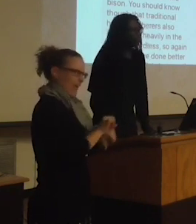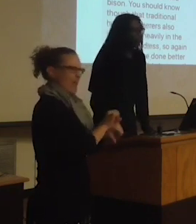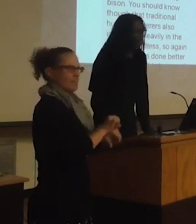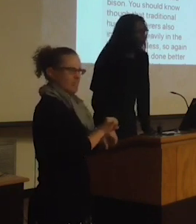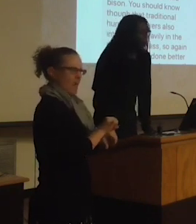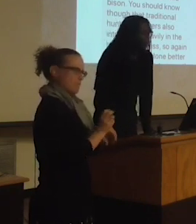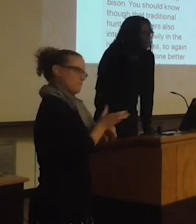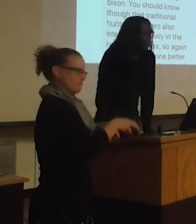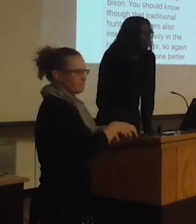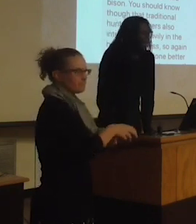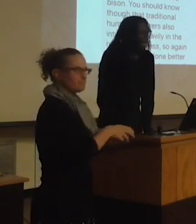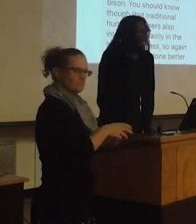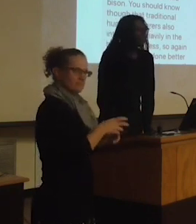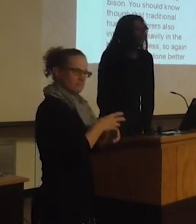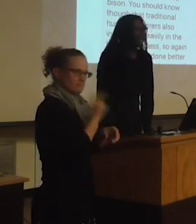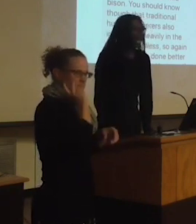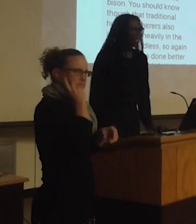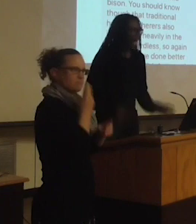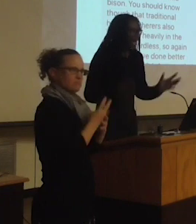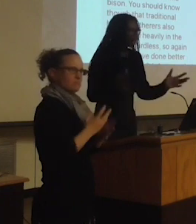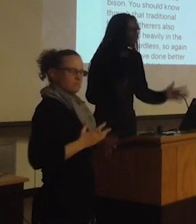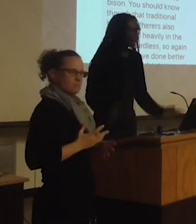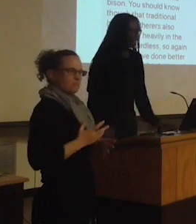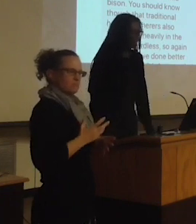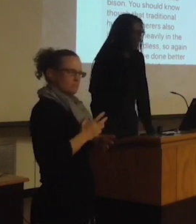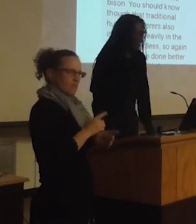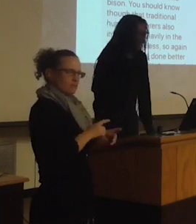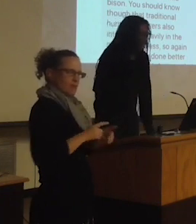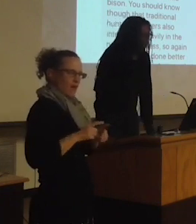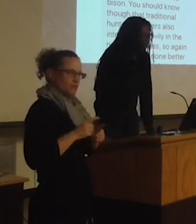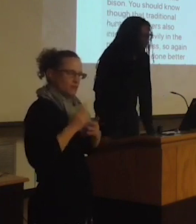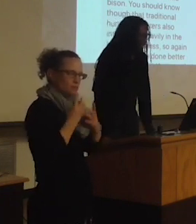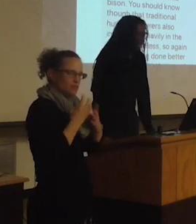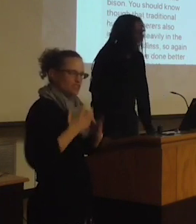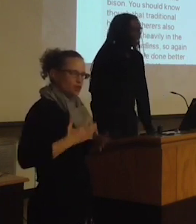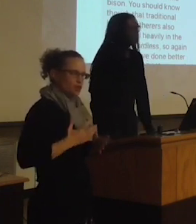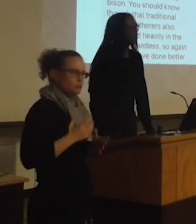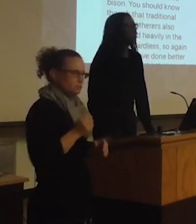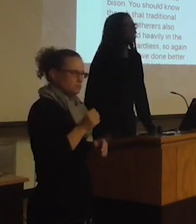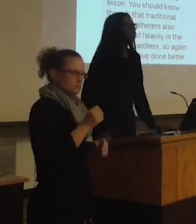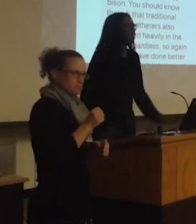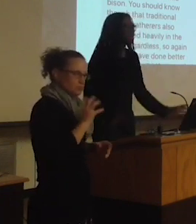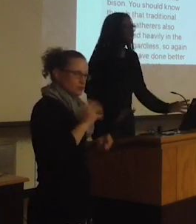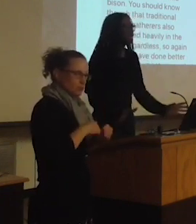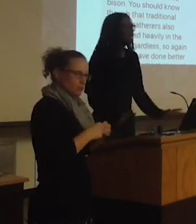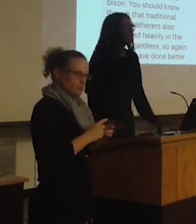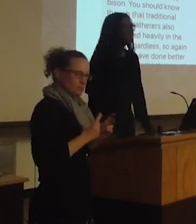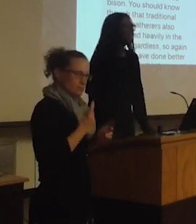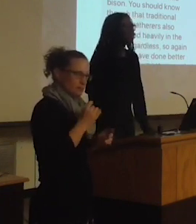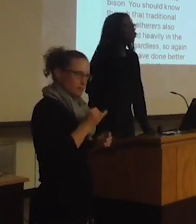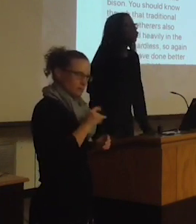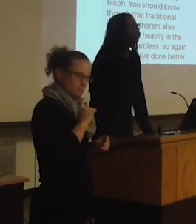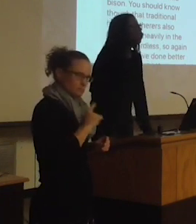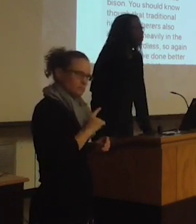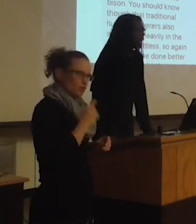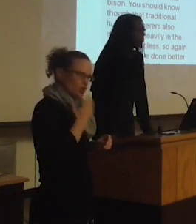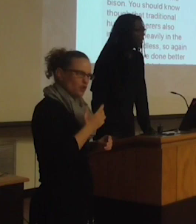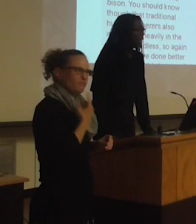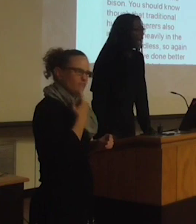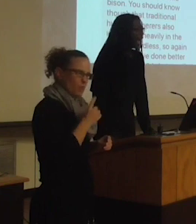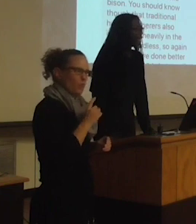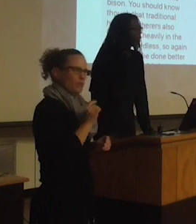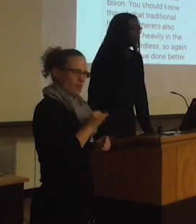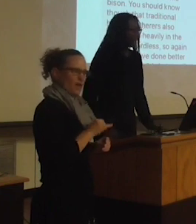them into political prisoners, as well as actual prisoners, we're talking about something that is good for